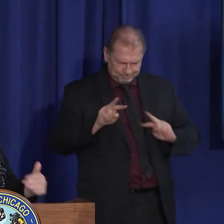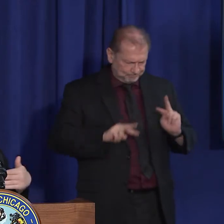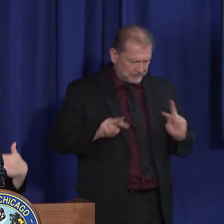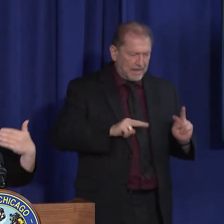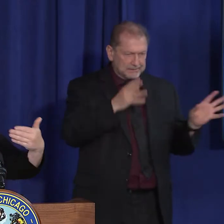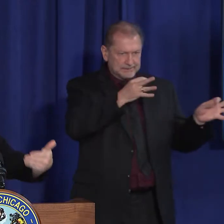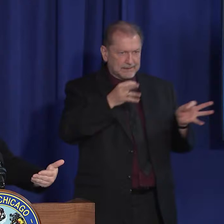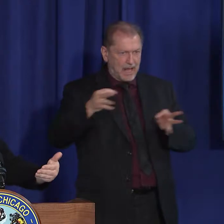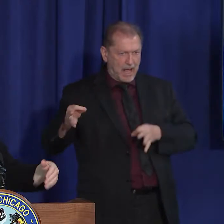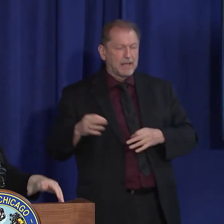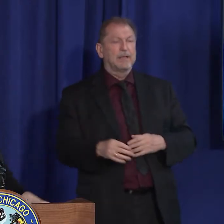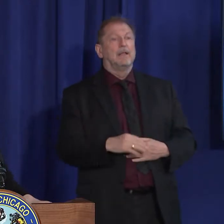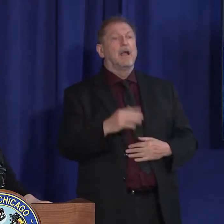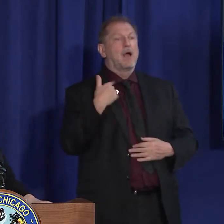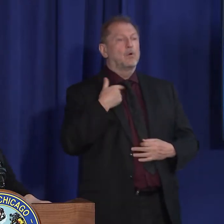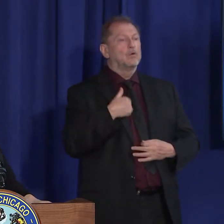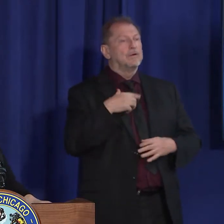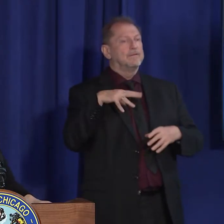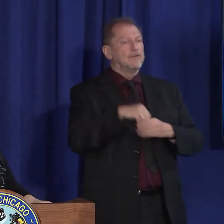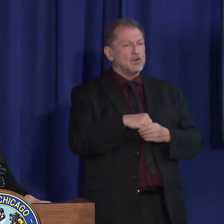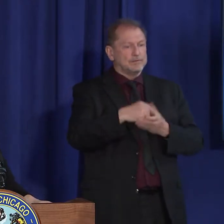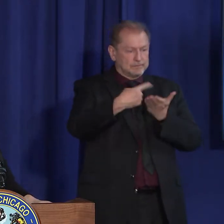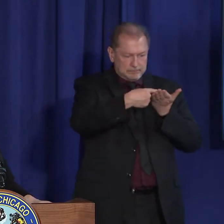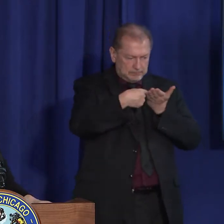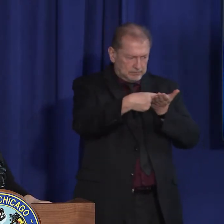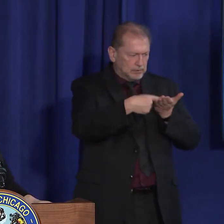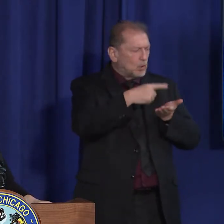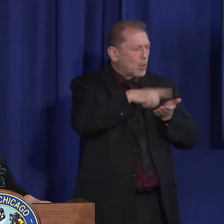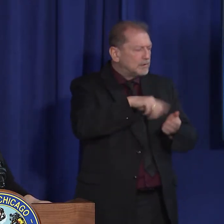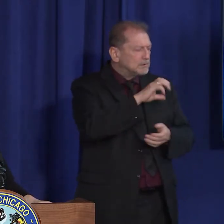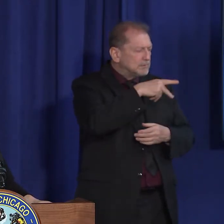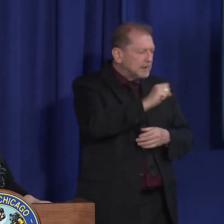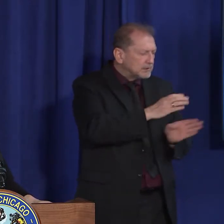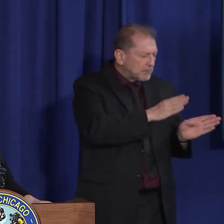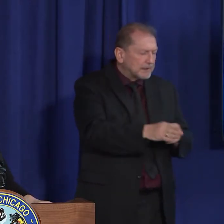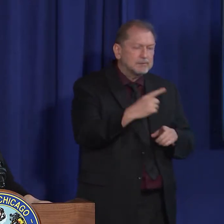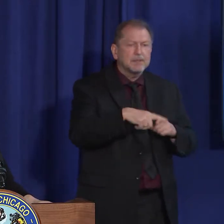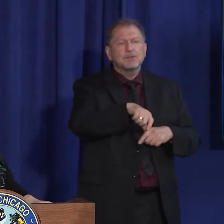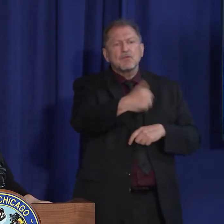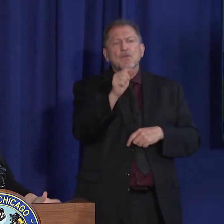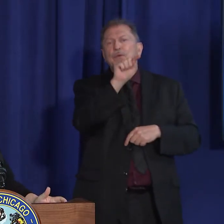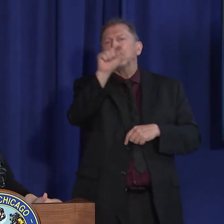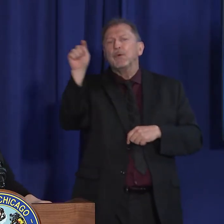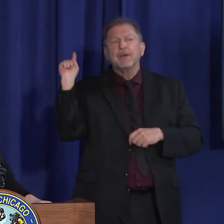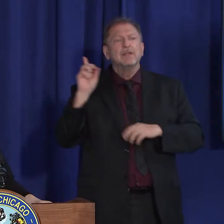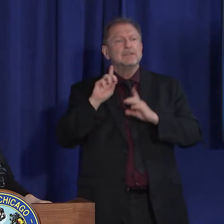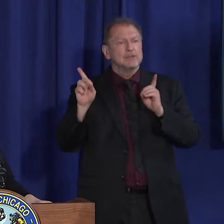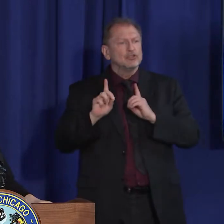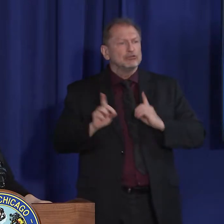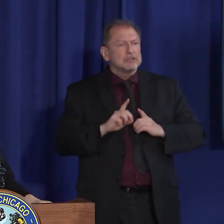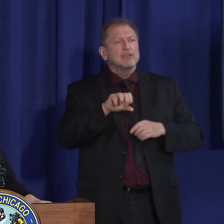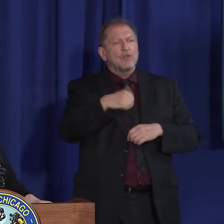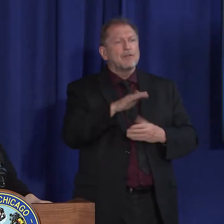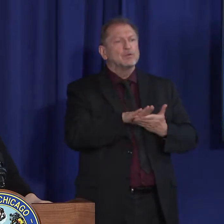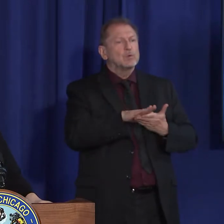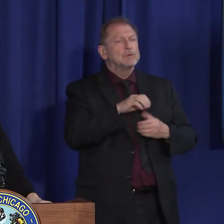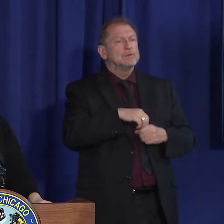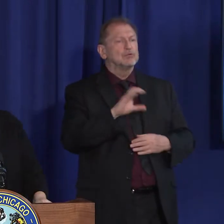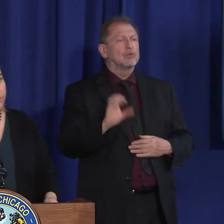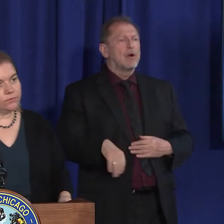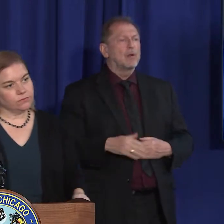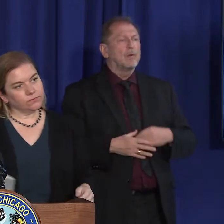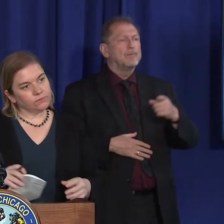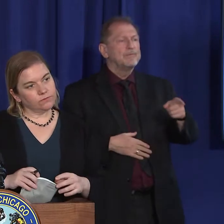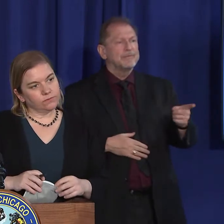those decisions, but we will be obviously continuing to consult with them, just as we do all of the other districts and the other schools here in Chicago. And